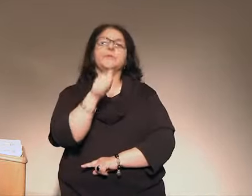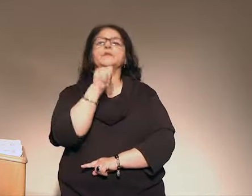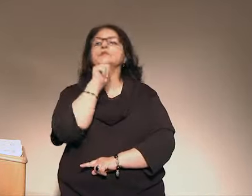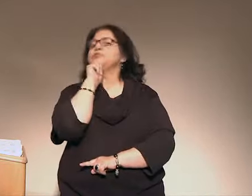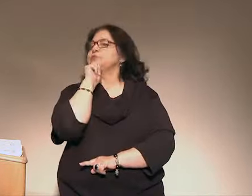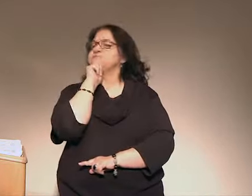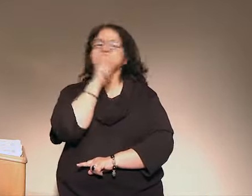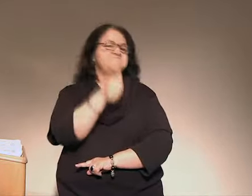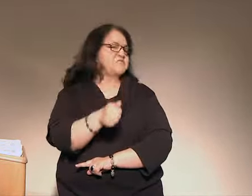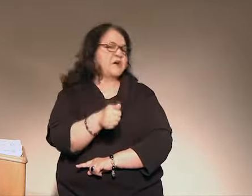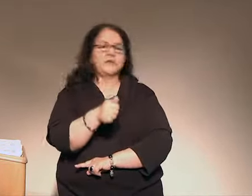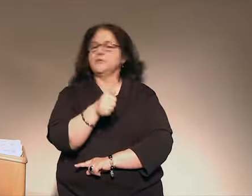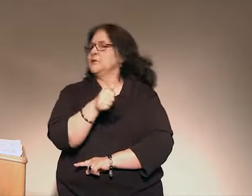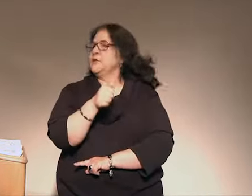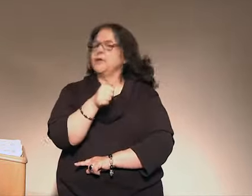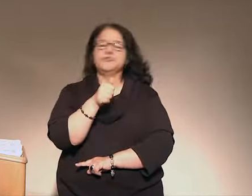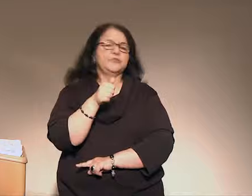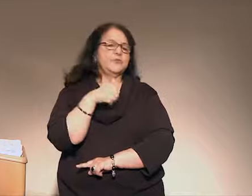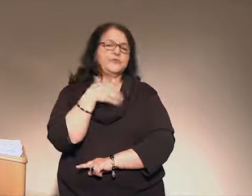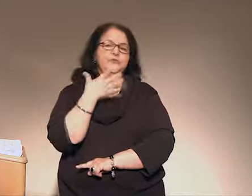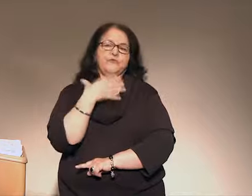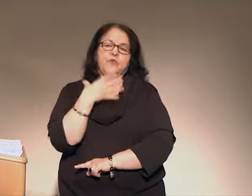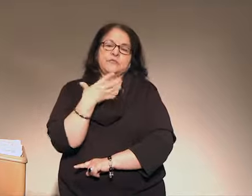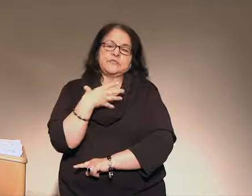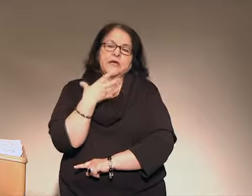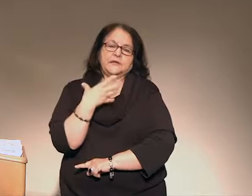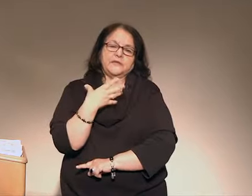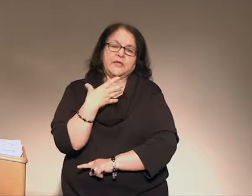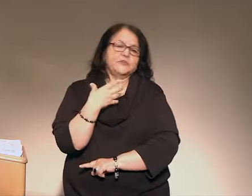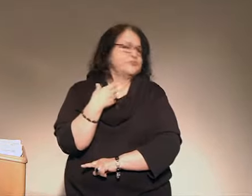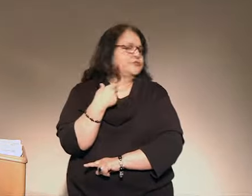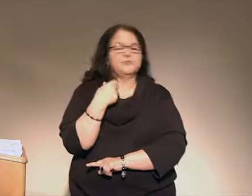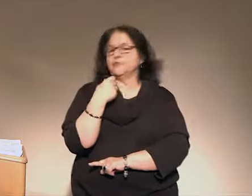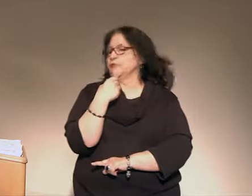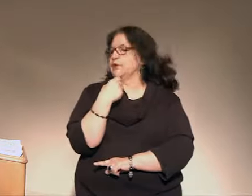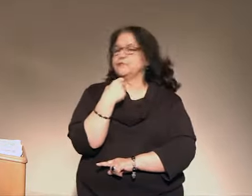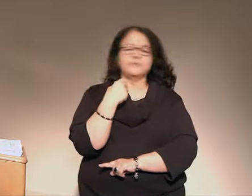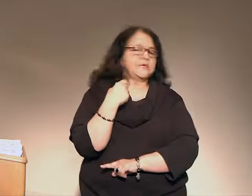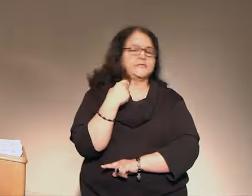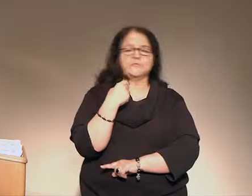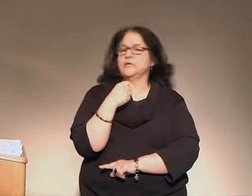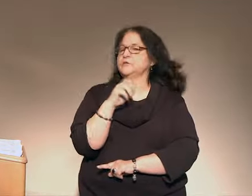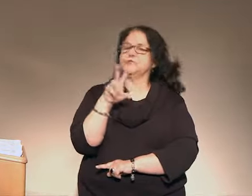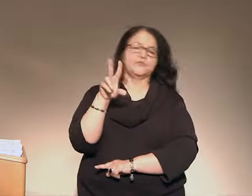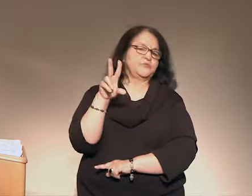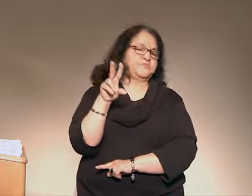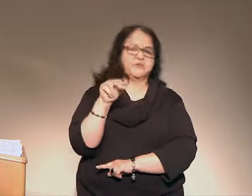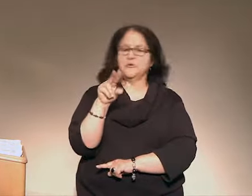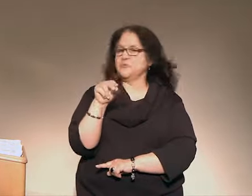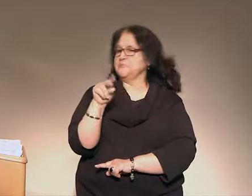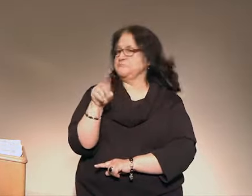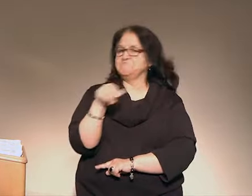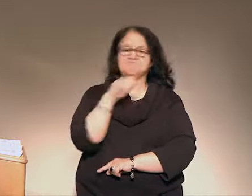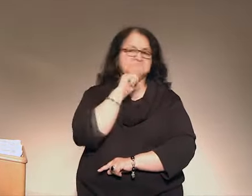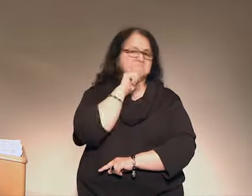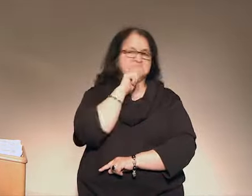under the chin, not. And generally when you form a sign of negation, you move your head from side to side. So this would be no,